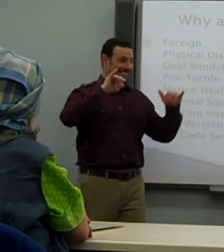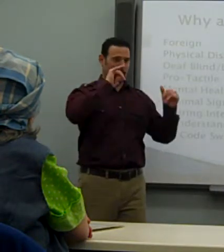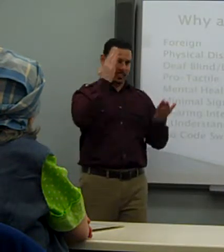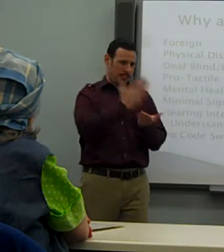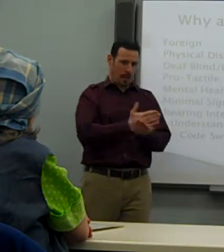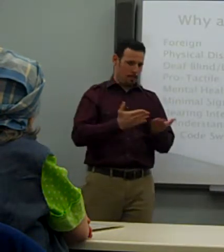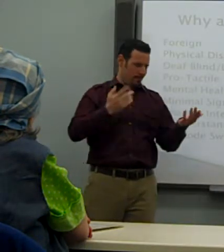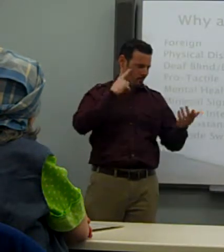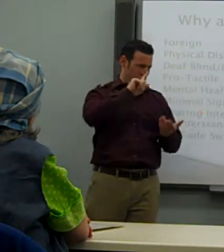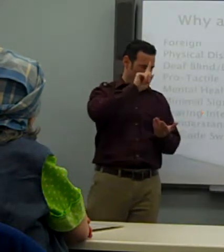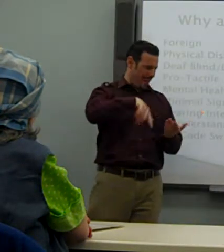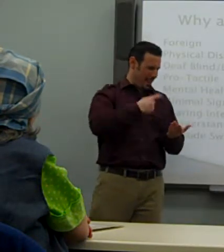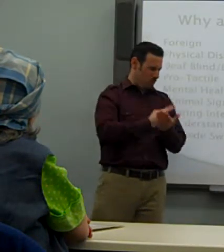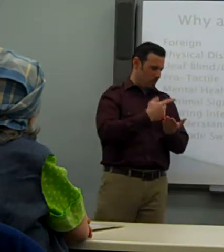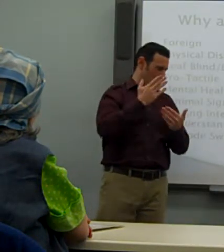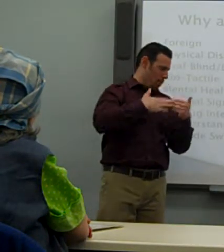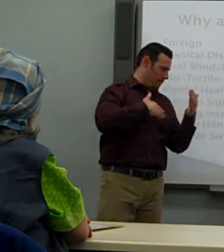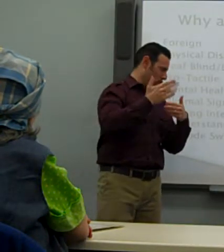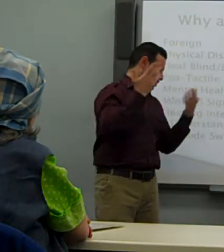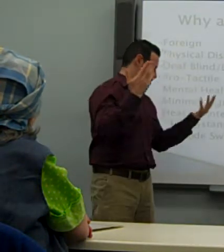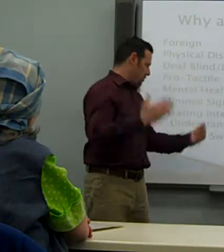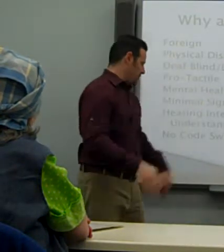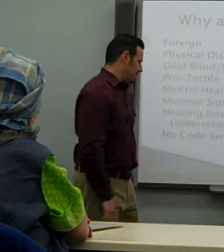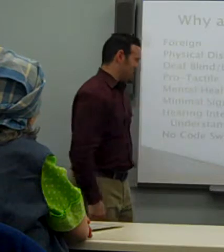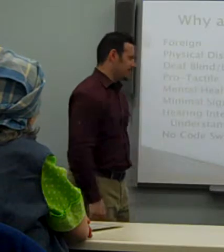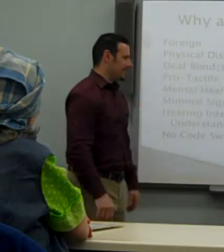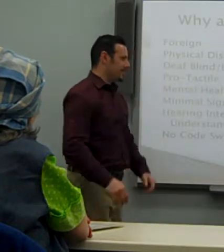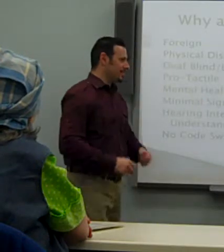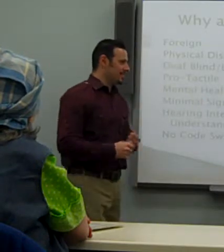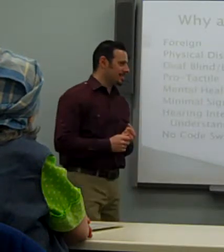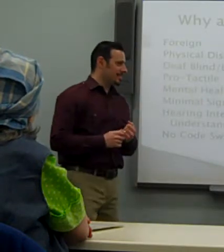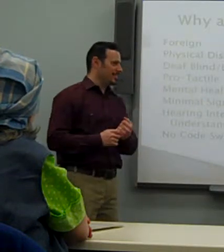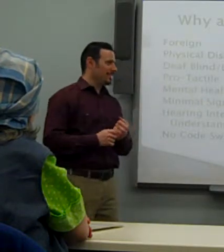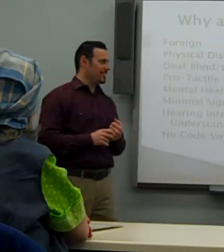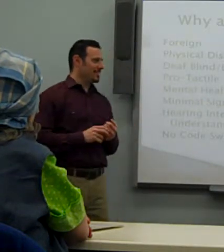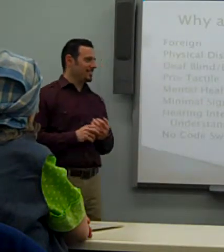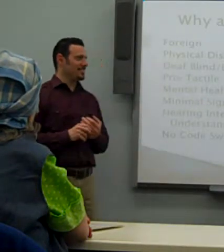explaining who these people were. I don't know if it was like an hour or something this went on.